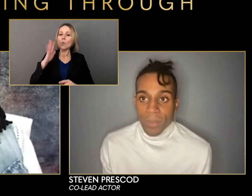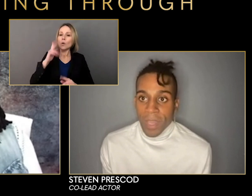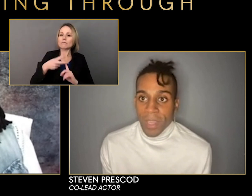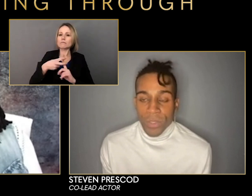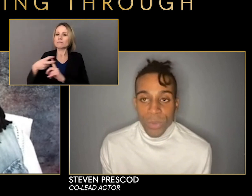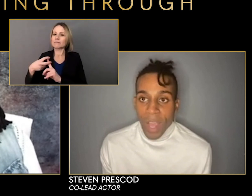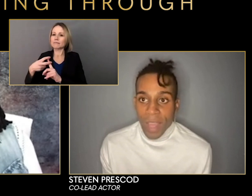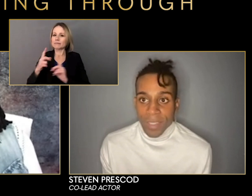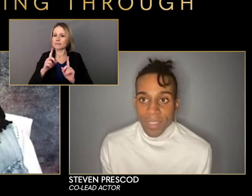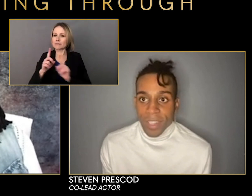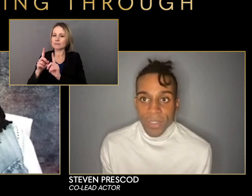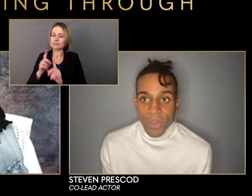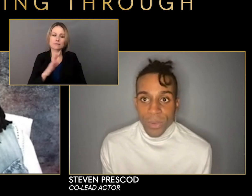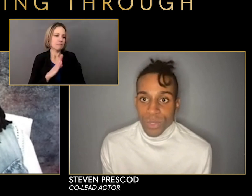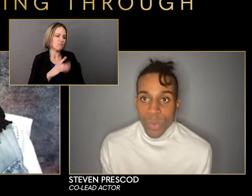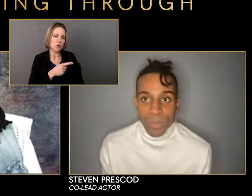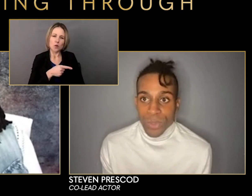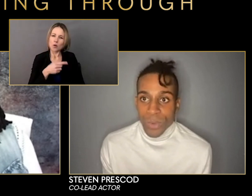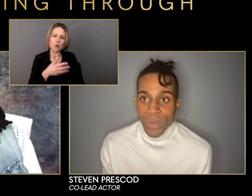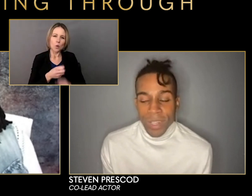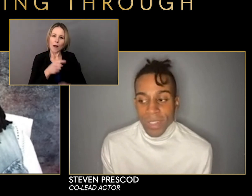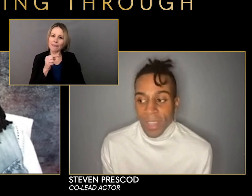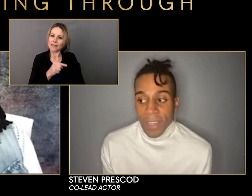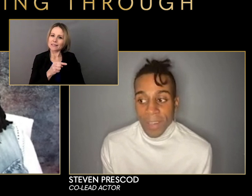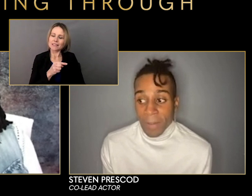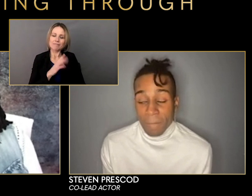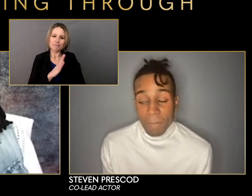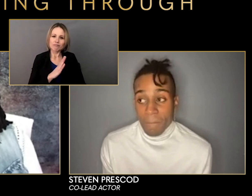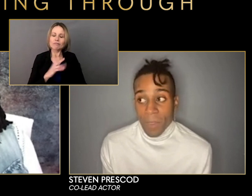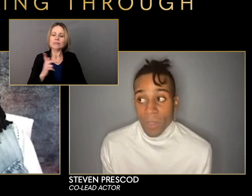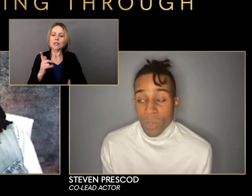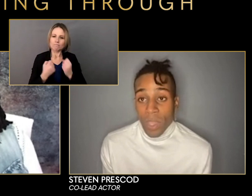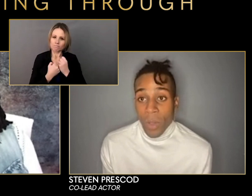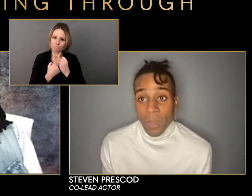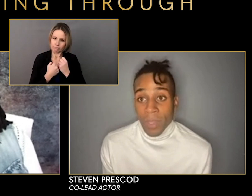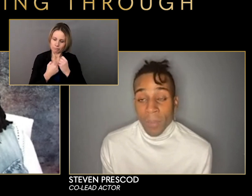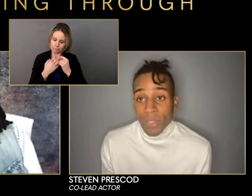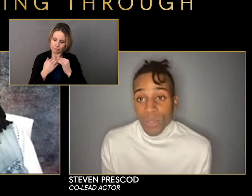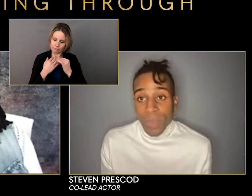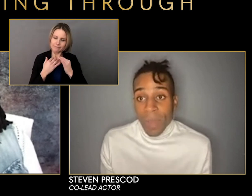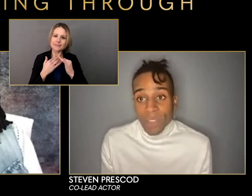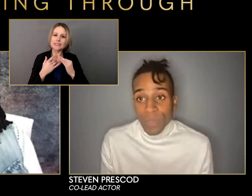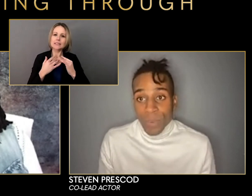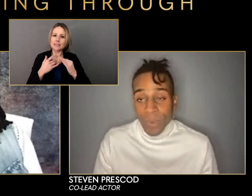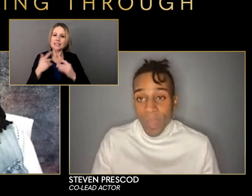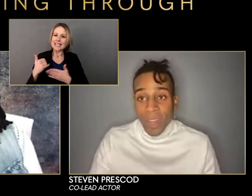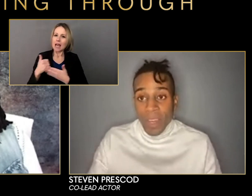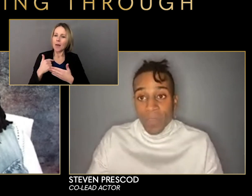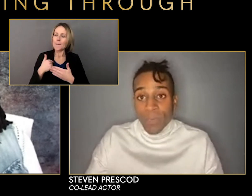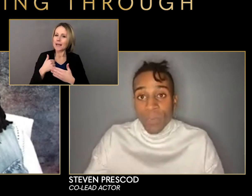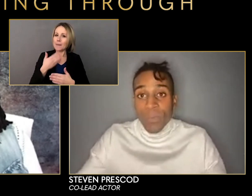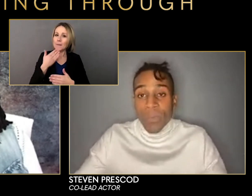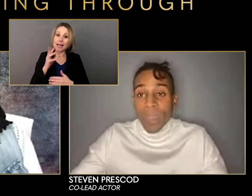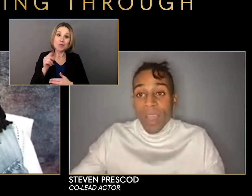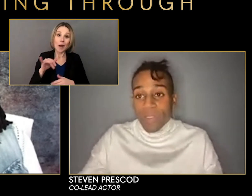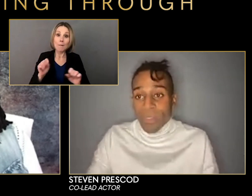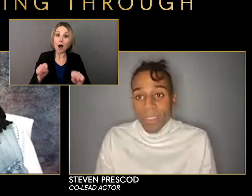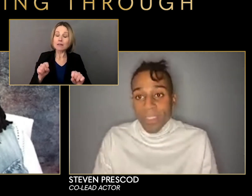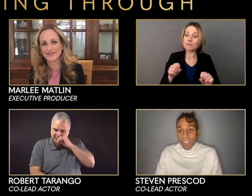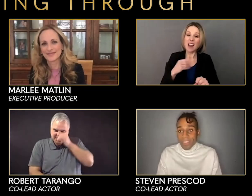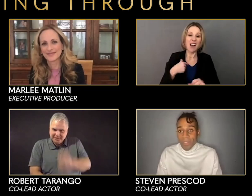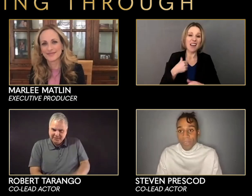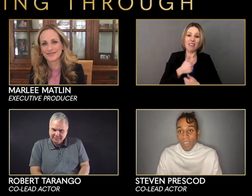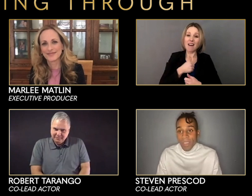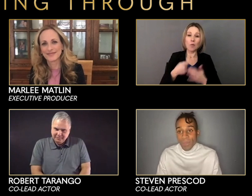tell me, like, you got this, like, just walk me through it, and he helped me in the best way possible, and I love what we got